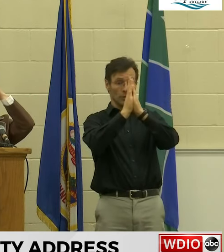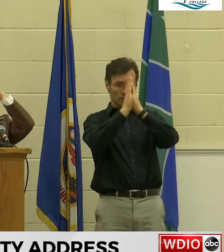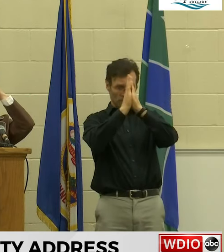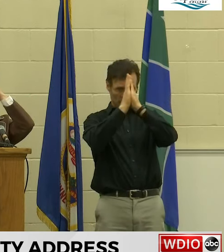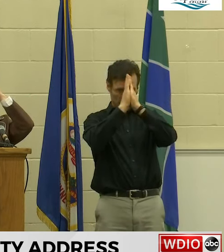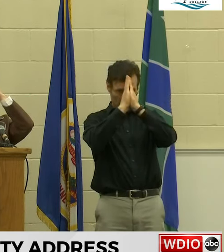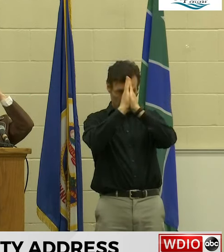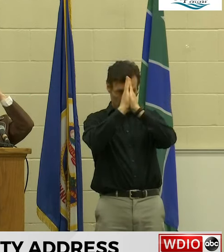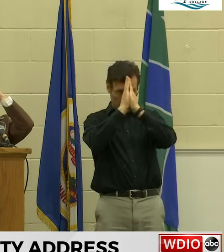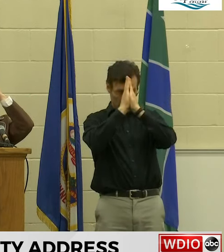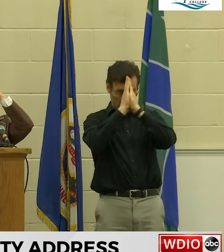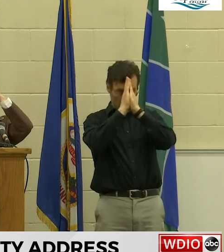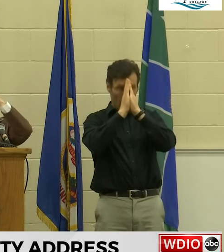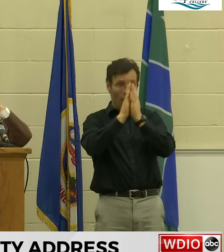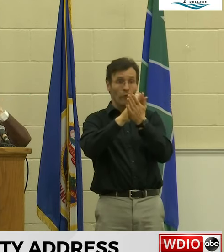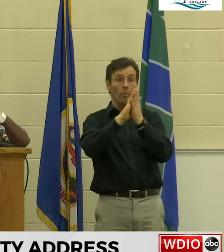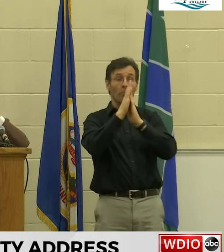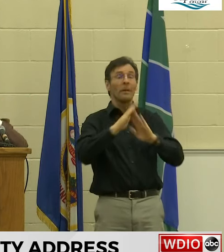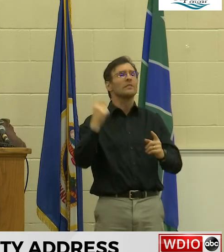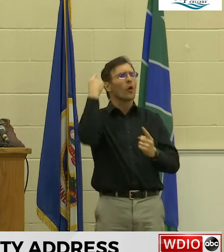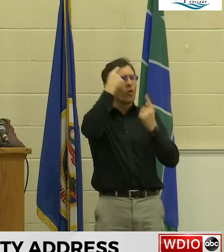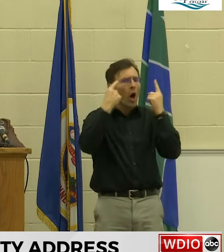forehead for peaceful thoughts,